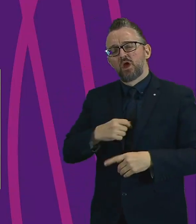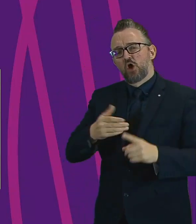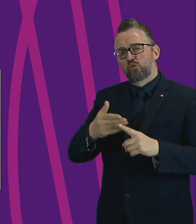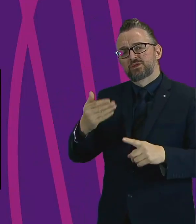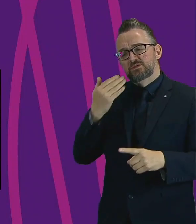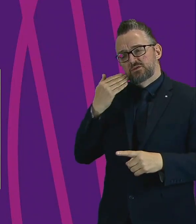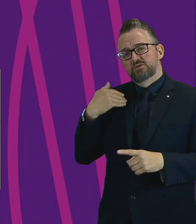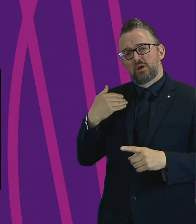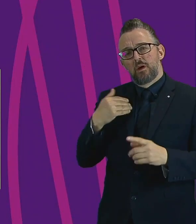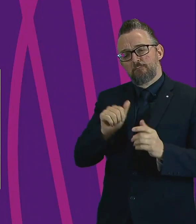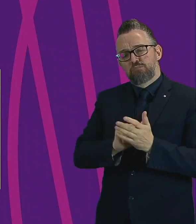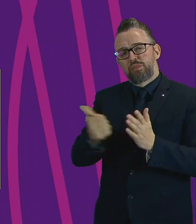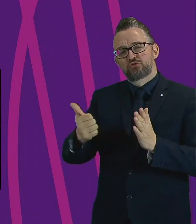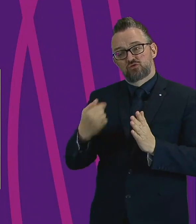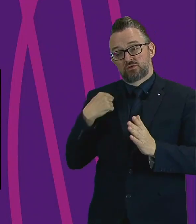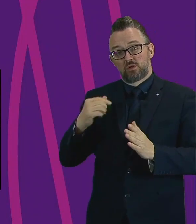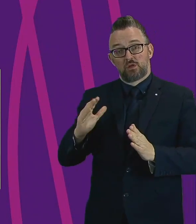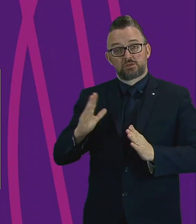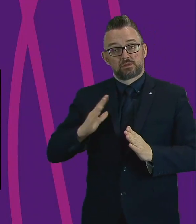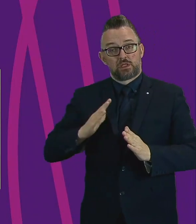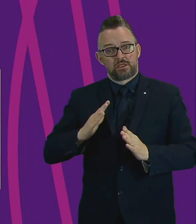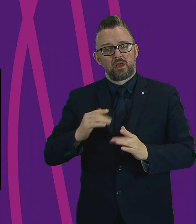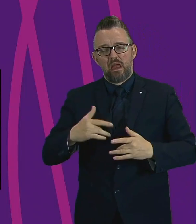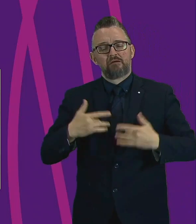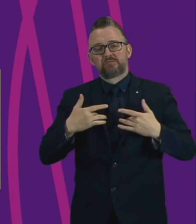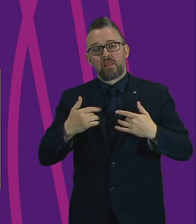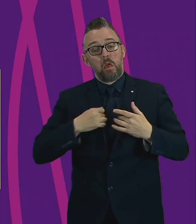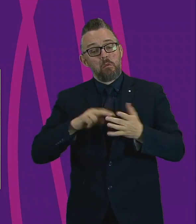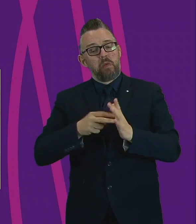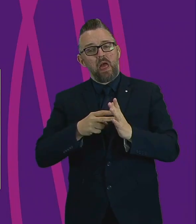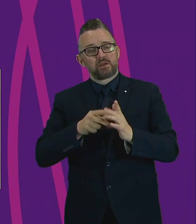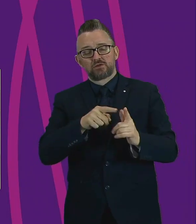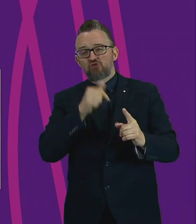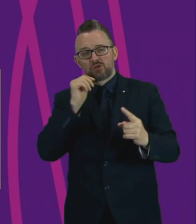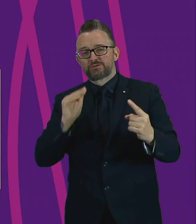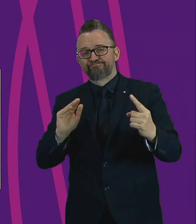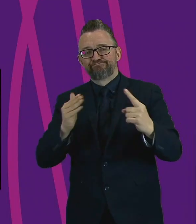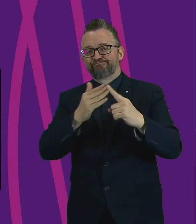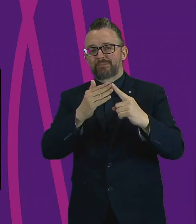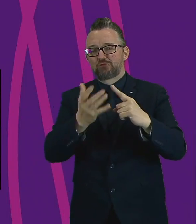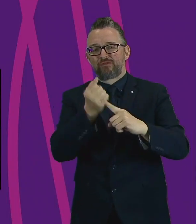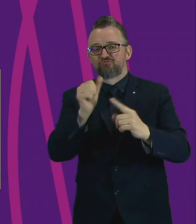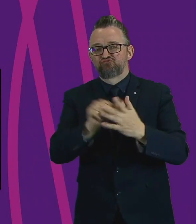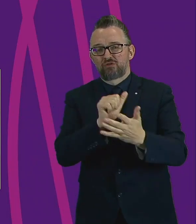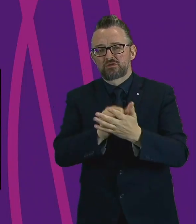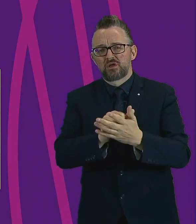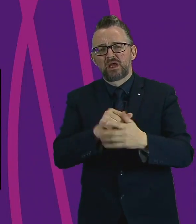of the framework, but I fear it falls short of the plan we need to see, and it lacks a detailed